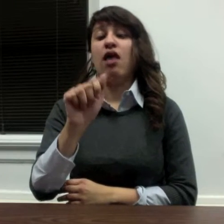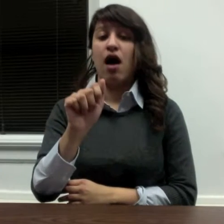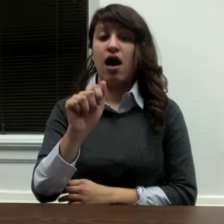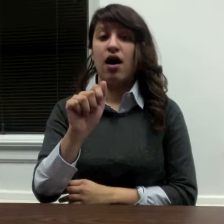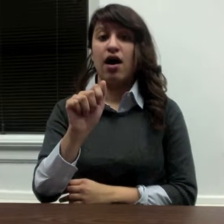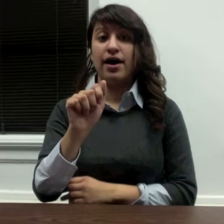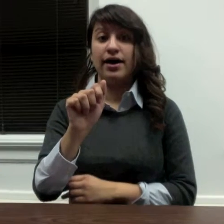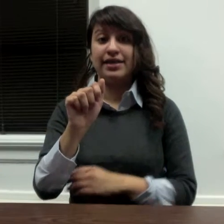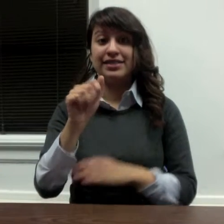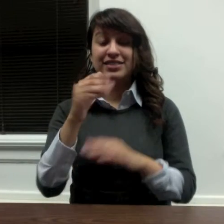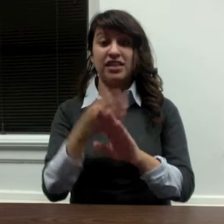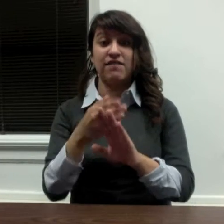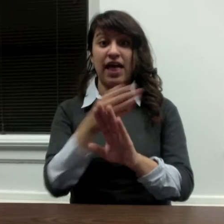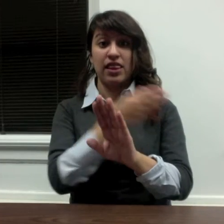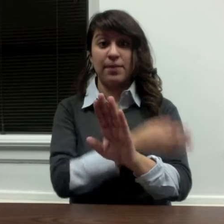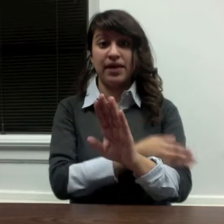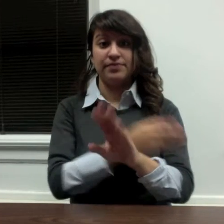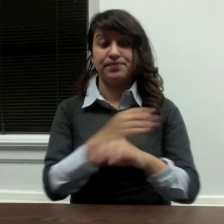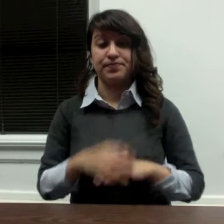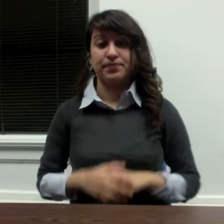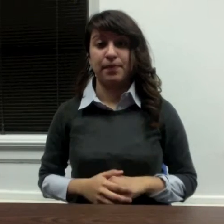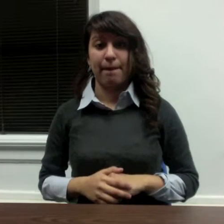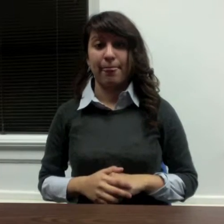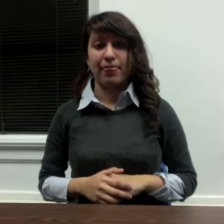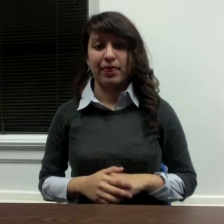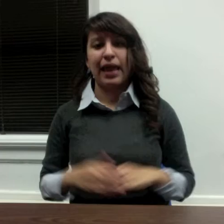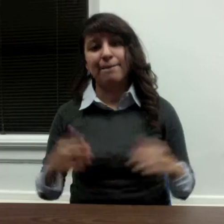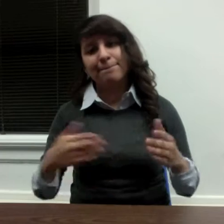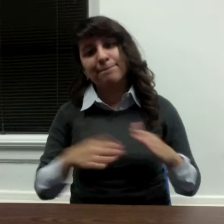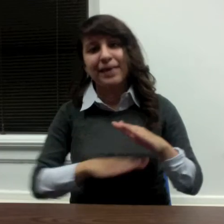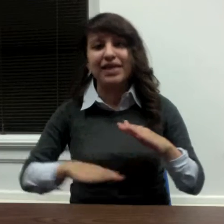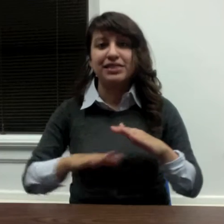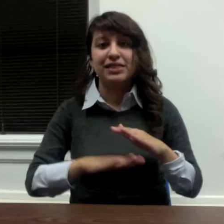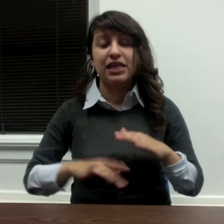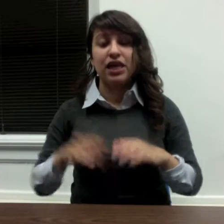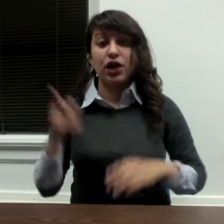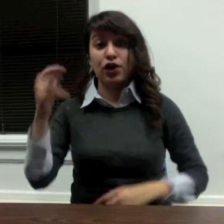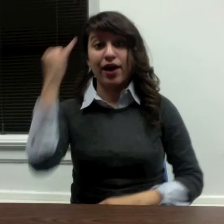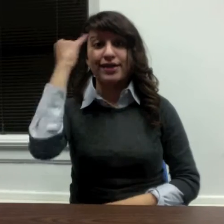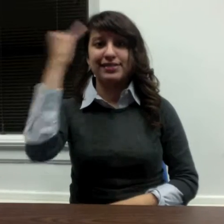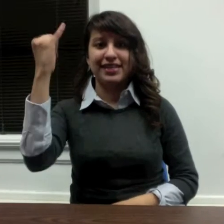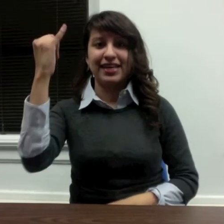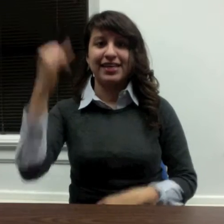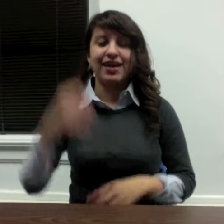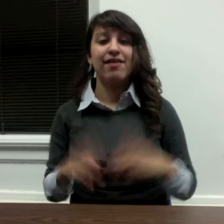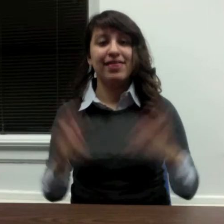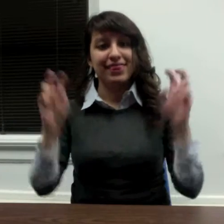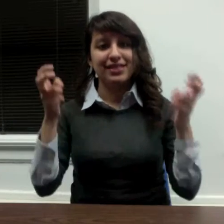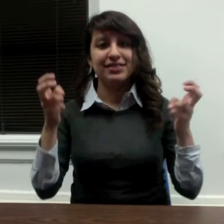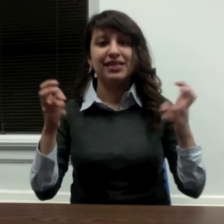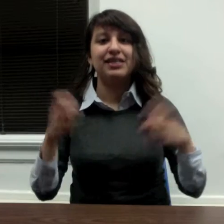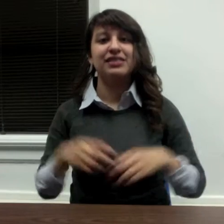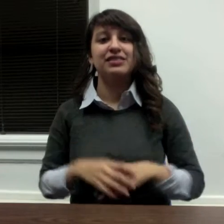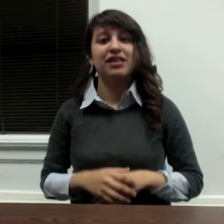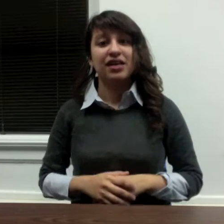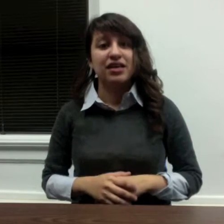And basically, her idea and or her thesis is that